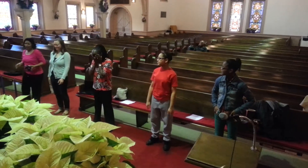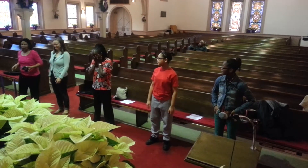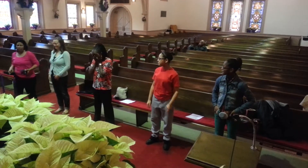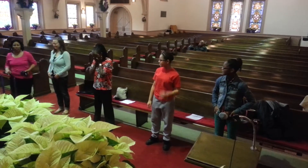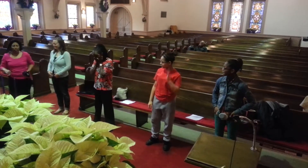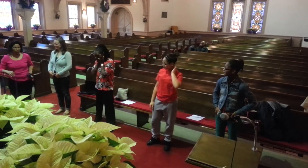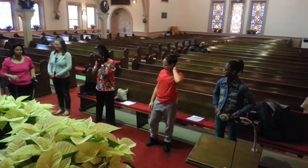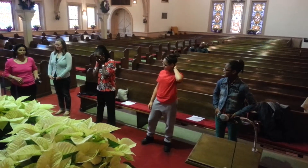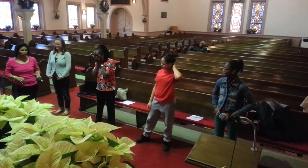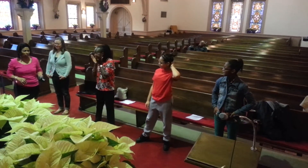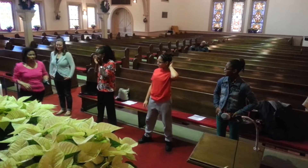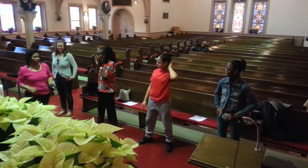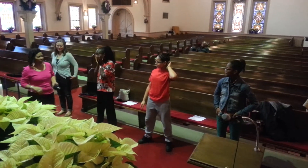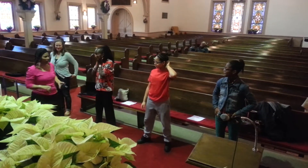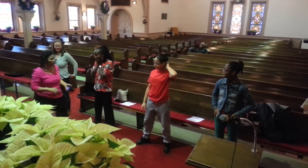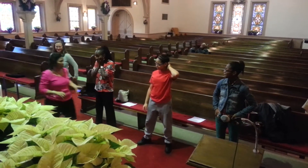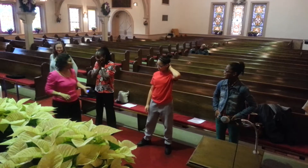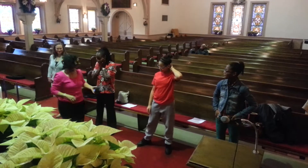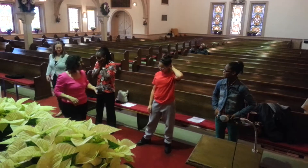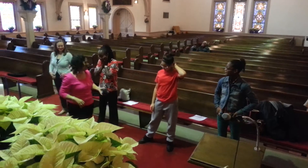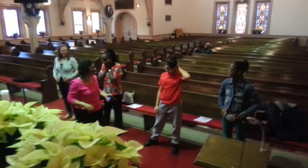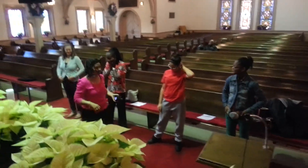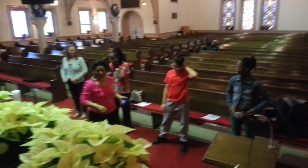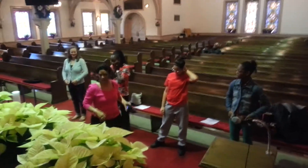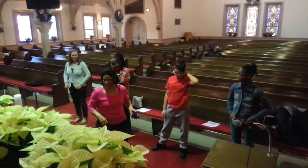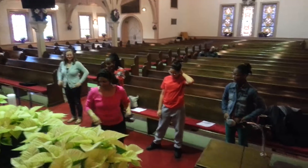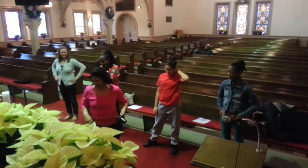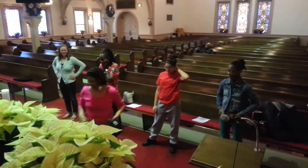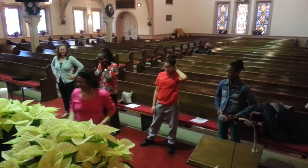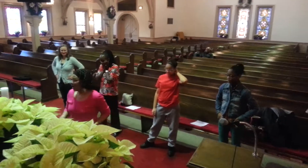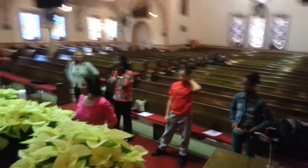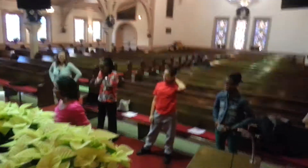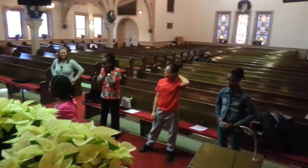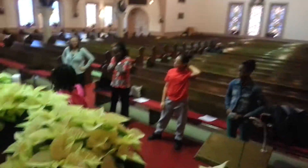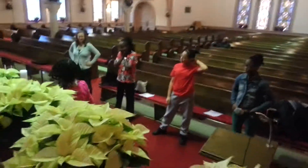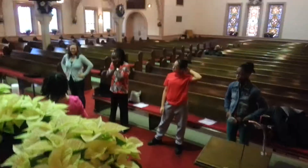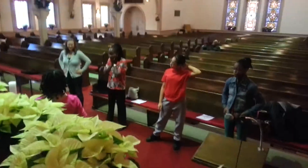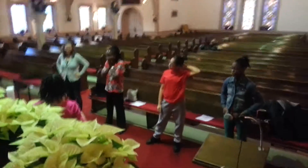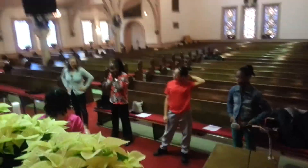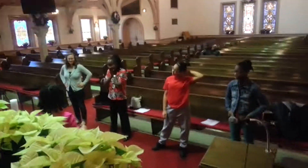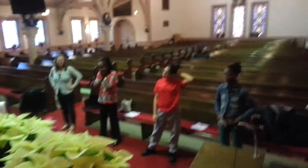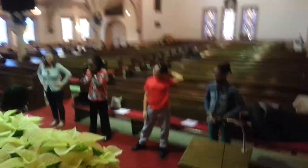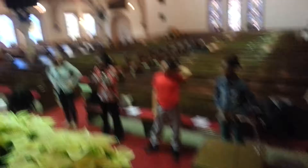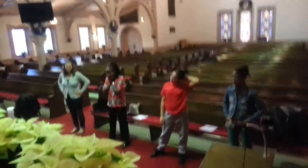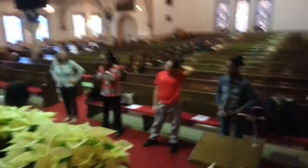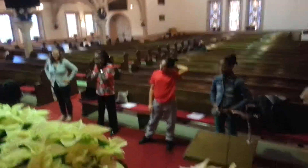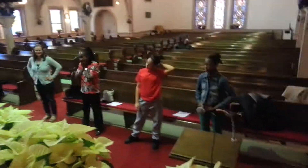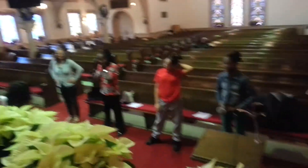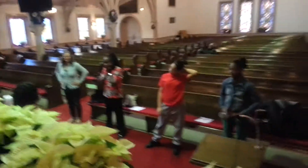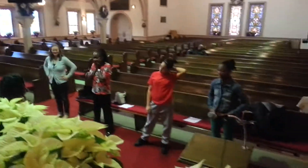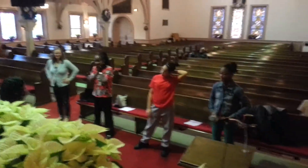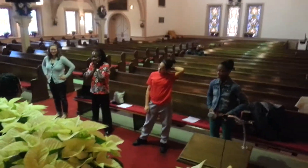I'm not worried because you're just starting. I mean, you haven't even been here an hour, okay? But I need you to at least say the words. I need you to know the words.